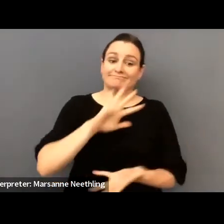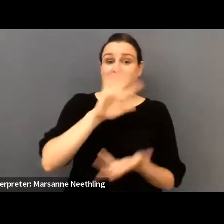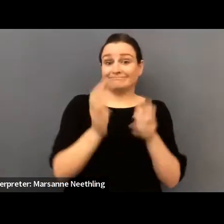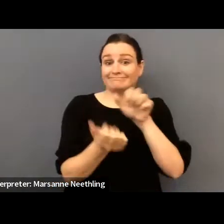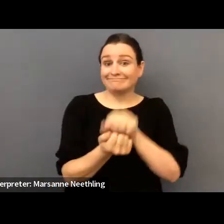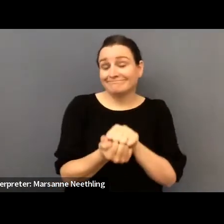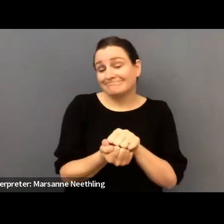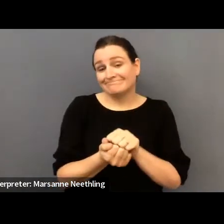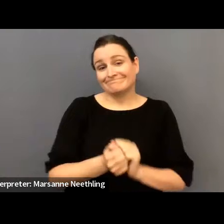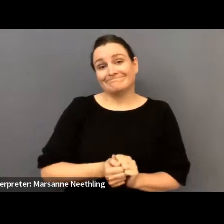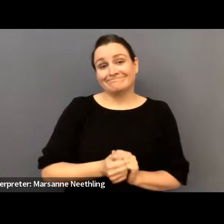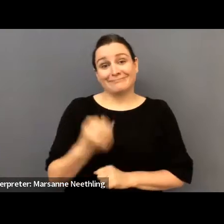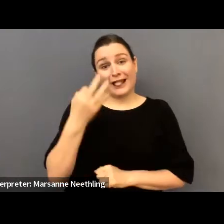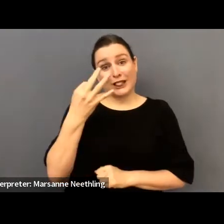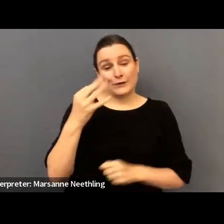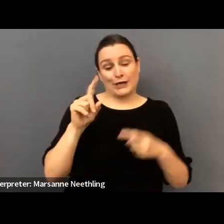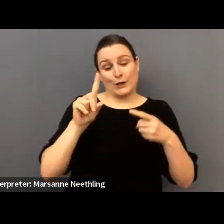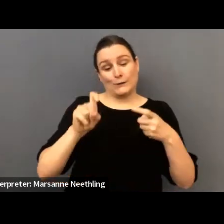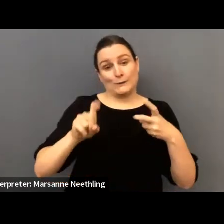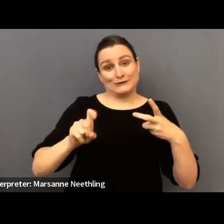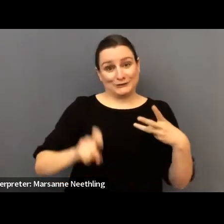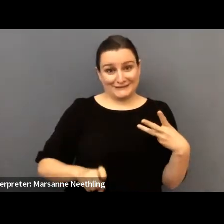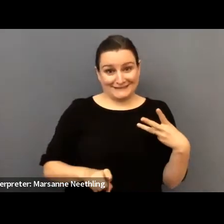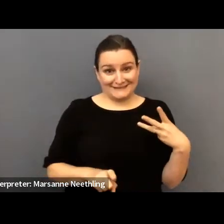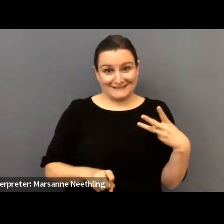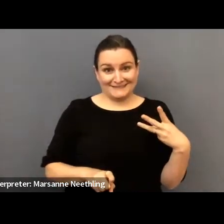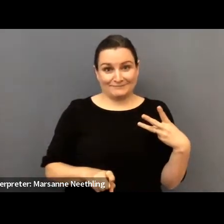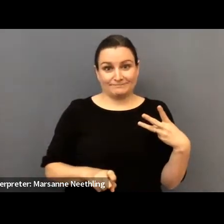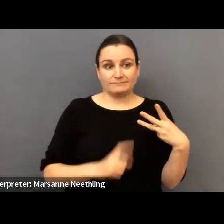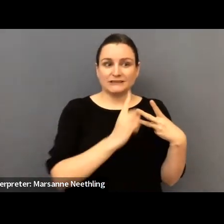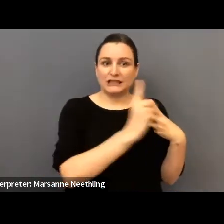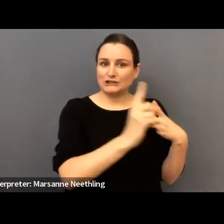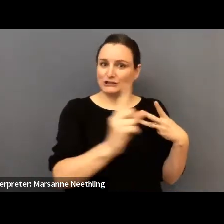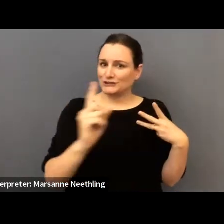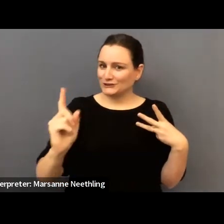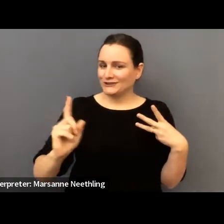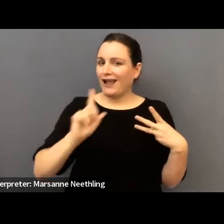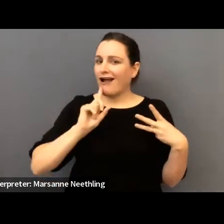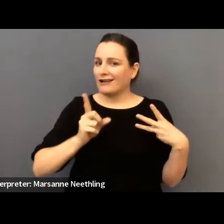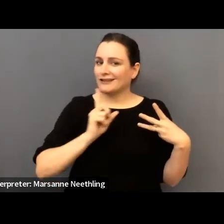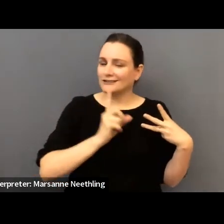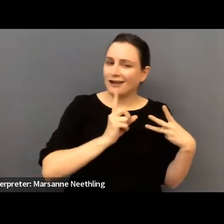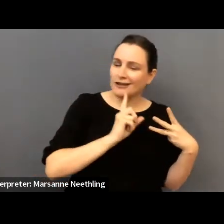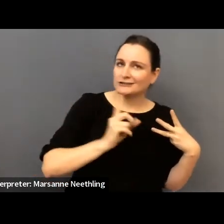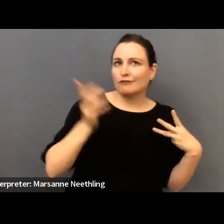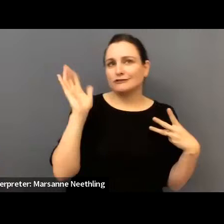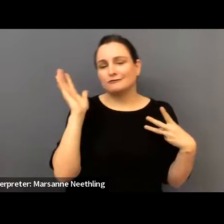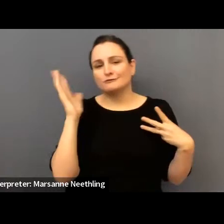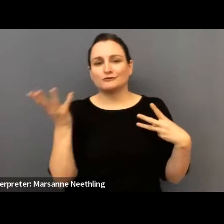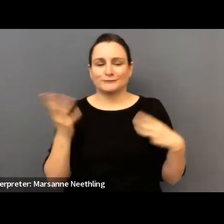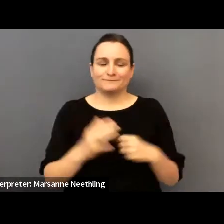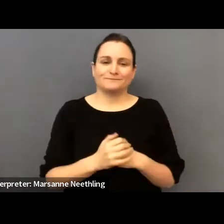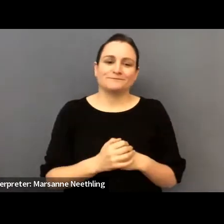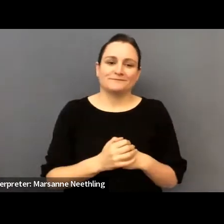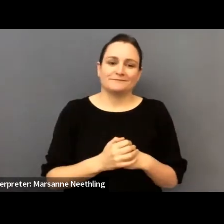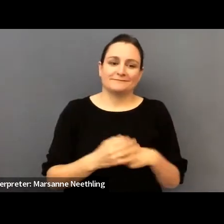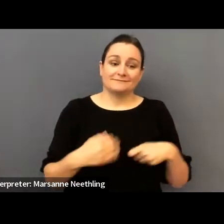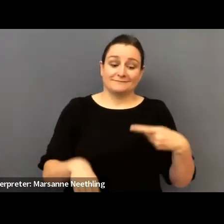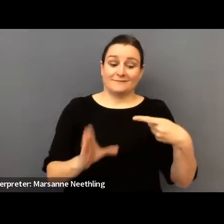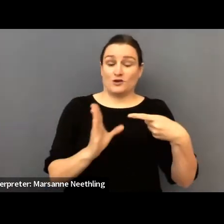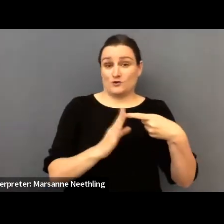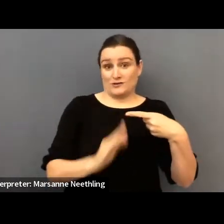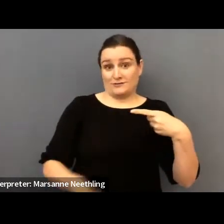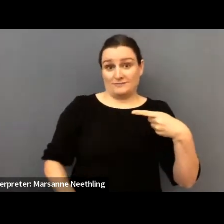that were placed in front of our panelists, to the question, how well does the